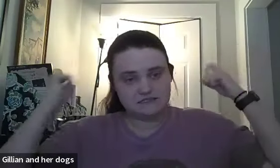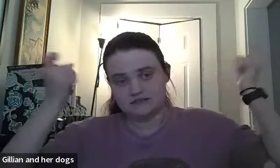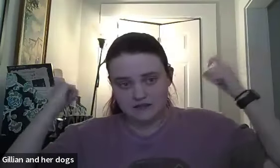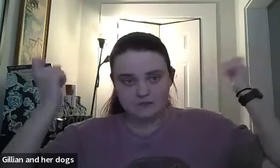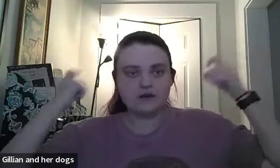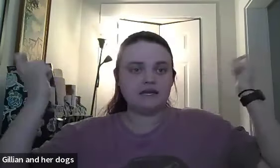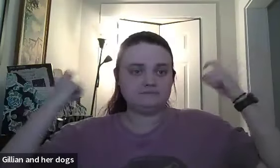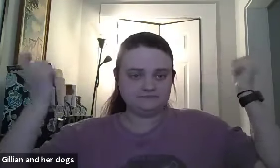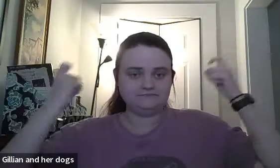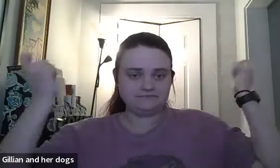congrats, celebrate.